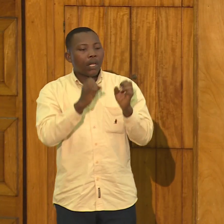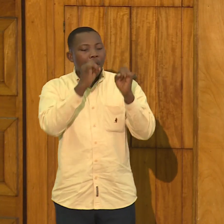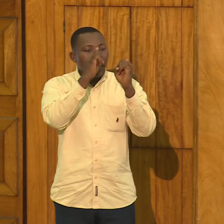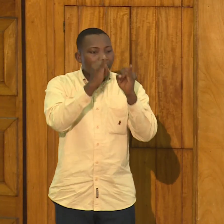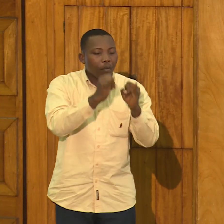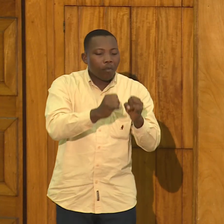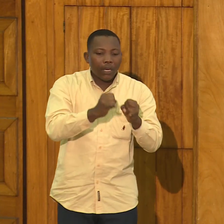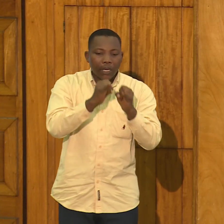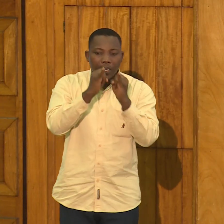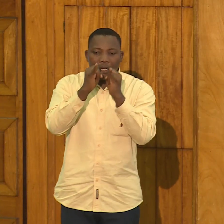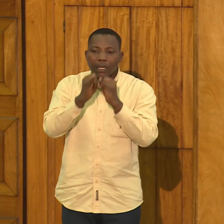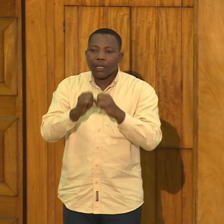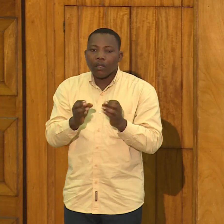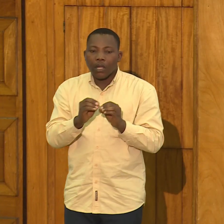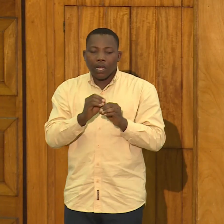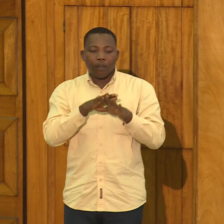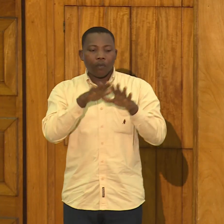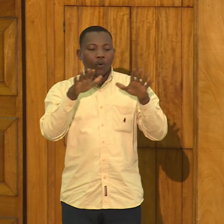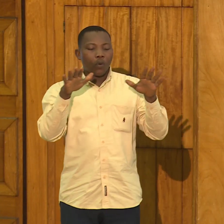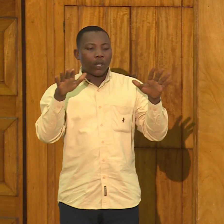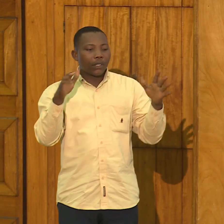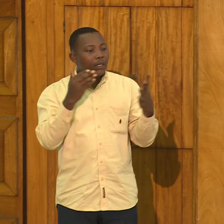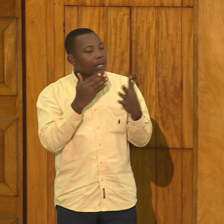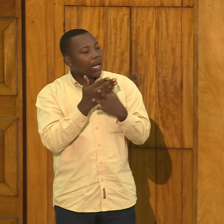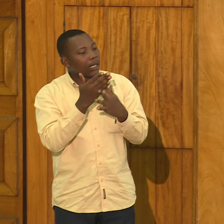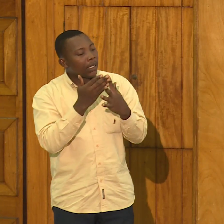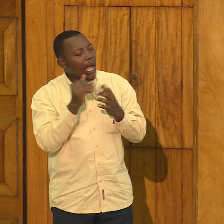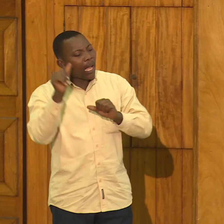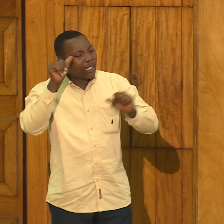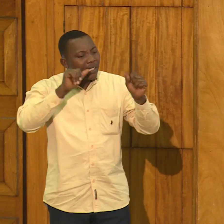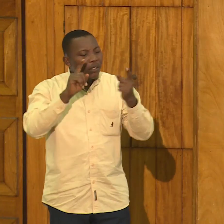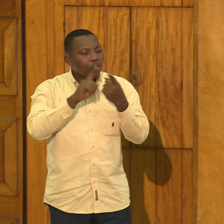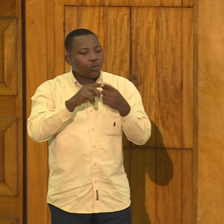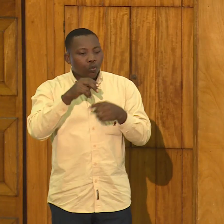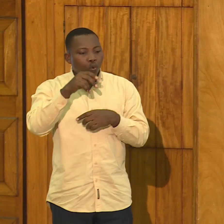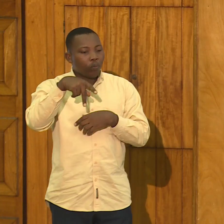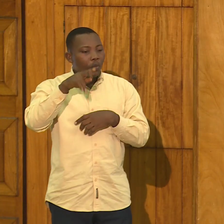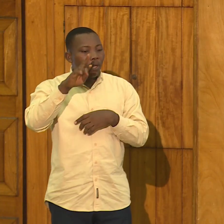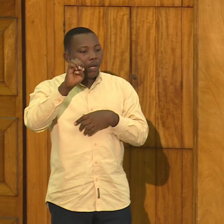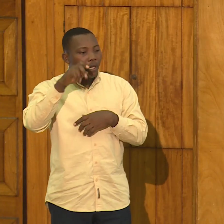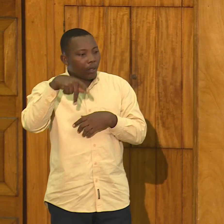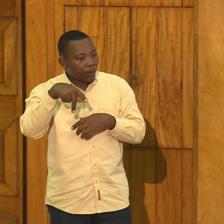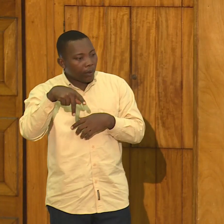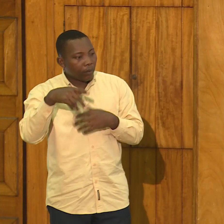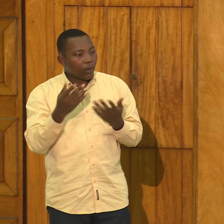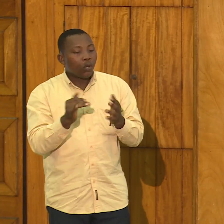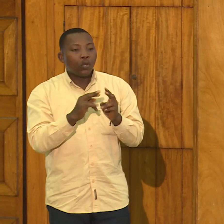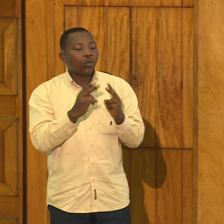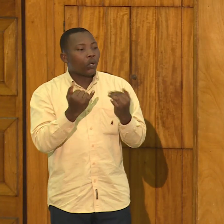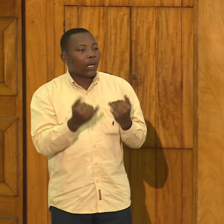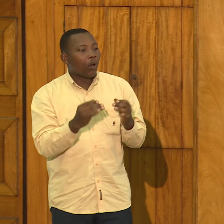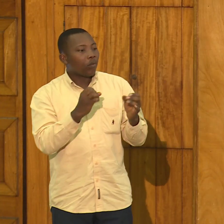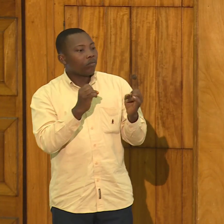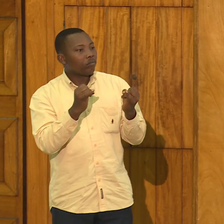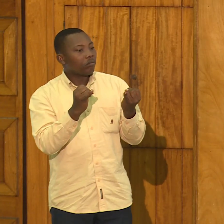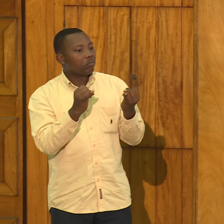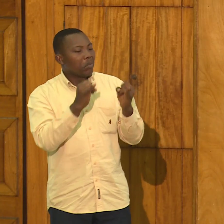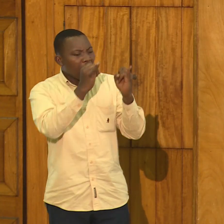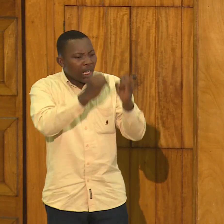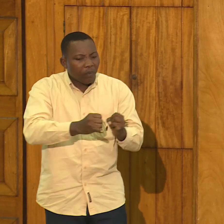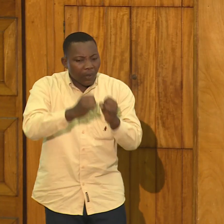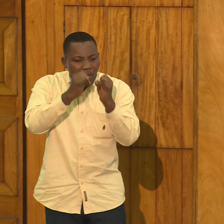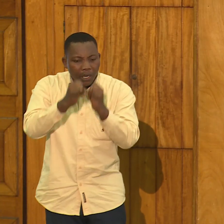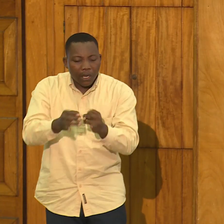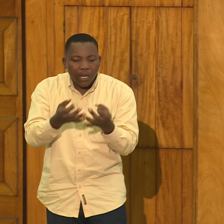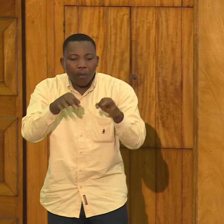independently influenced regular access to PrEP and HIV testing. So now, independently influence is the key phrase there, because even